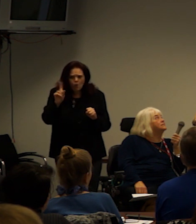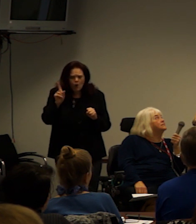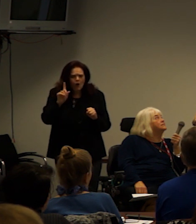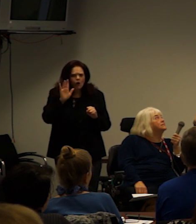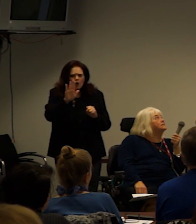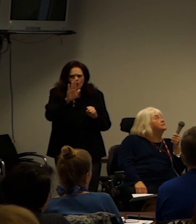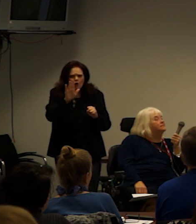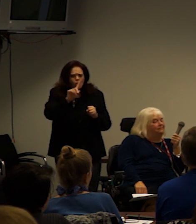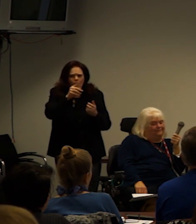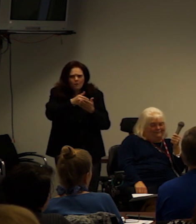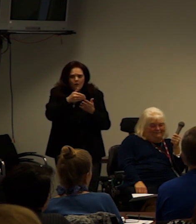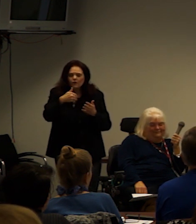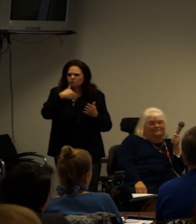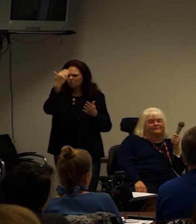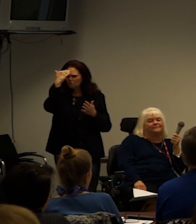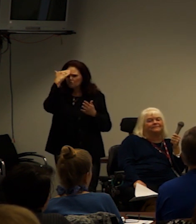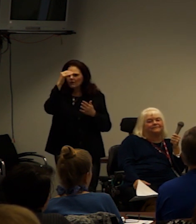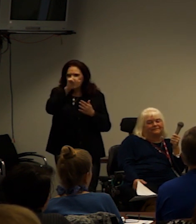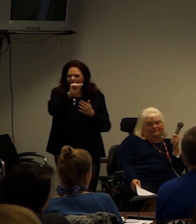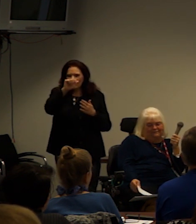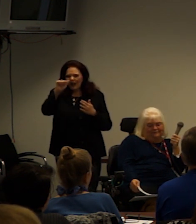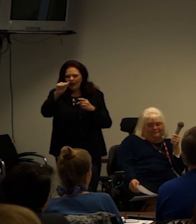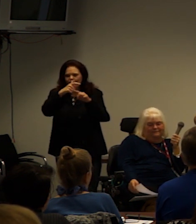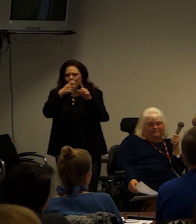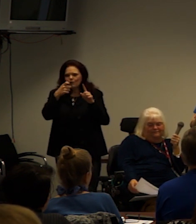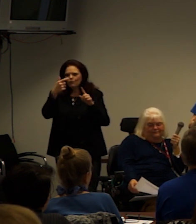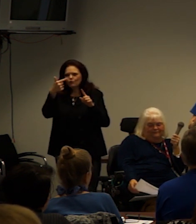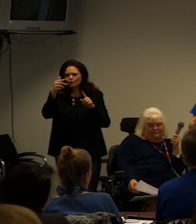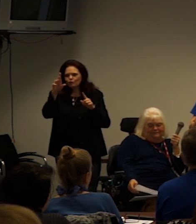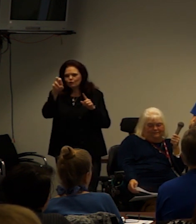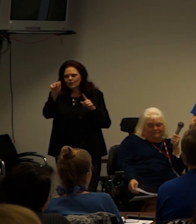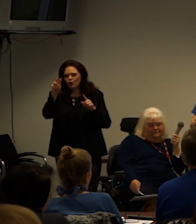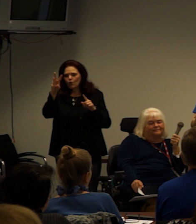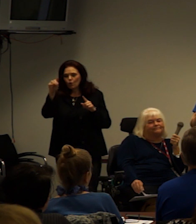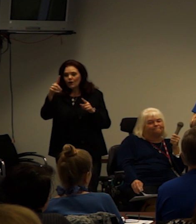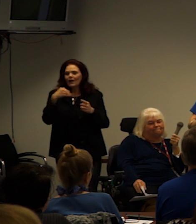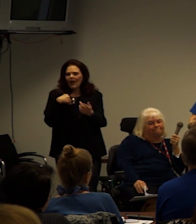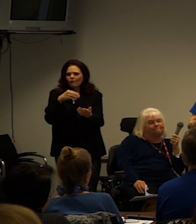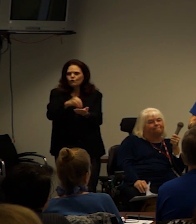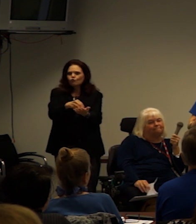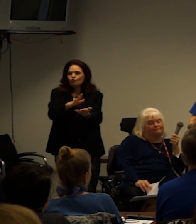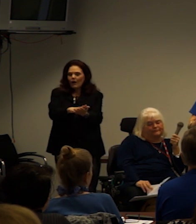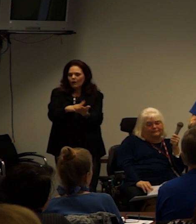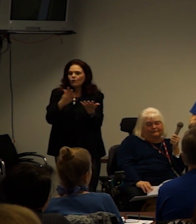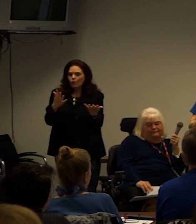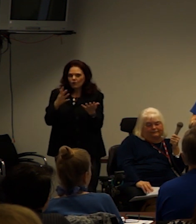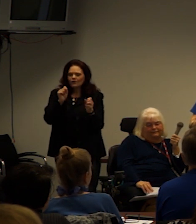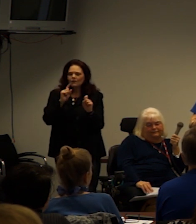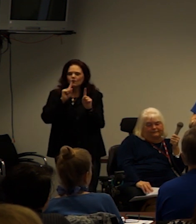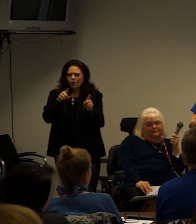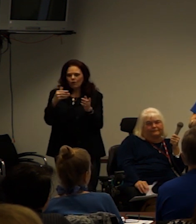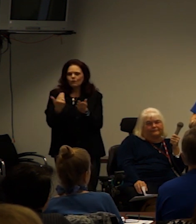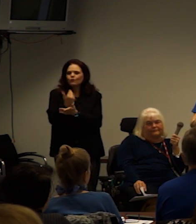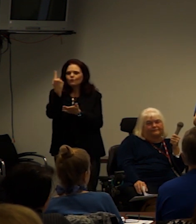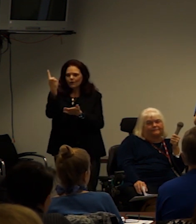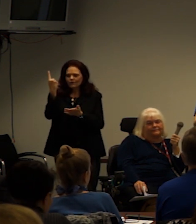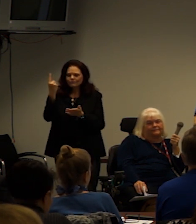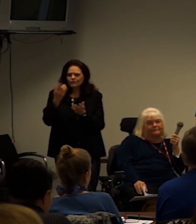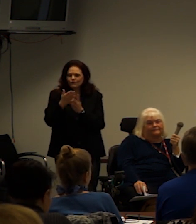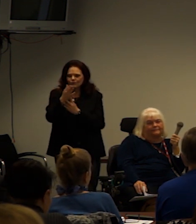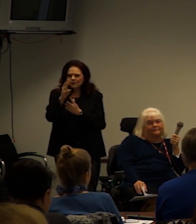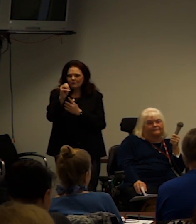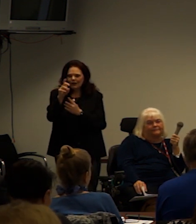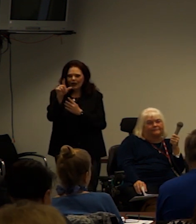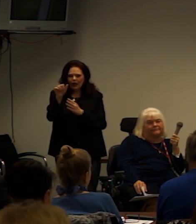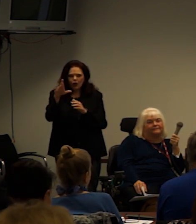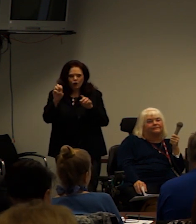of Greenwood, had given her that lift chair, and they had it on record, and were able to order her a new one through Medicare. Yeah, so things